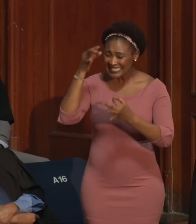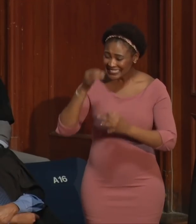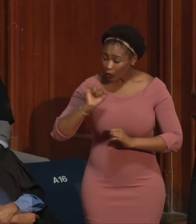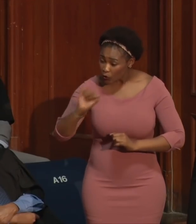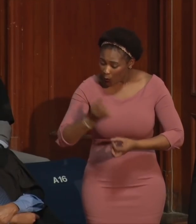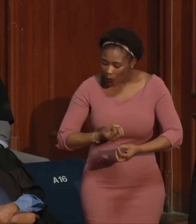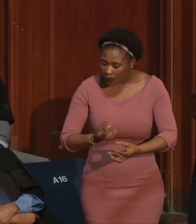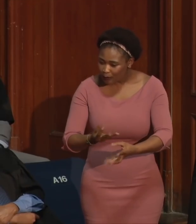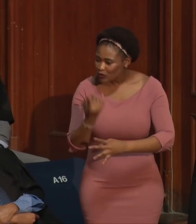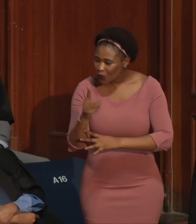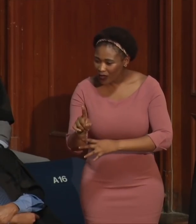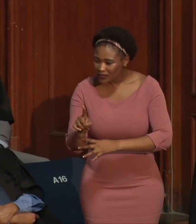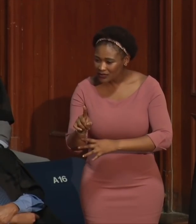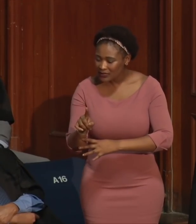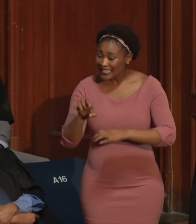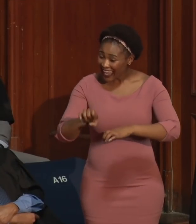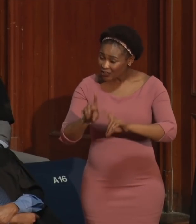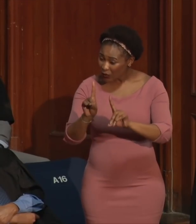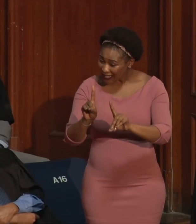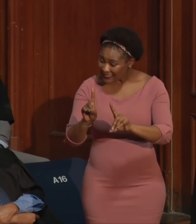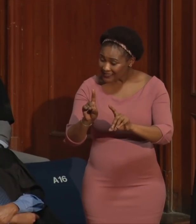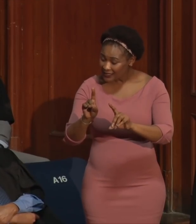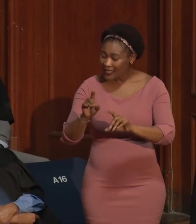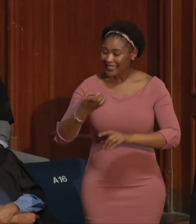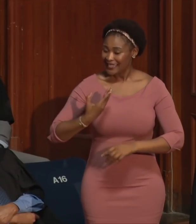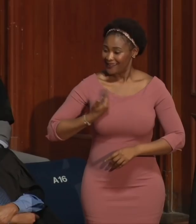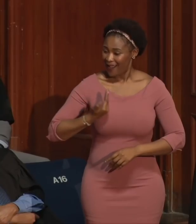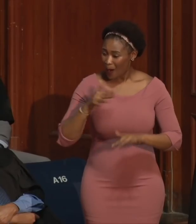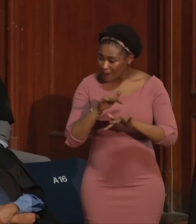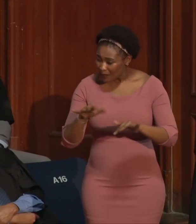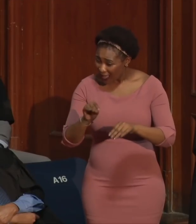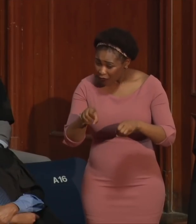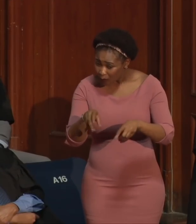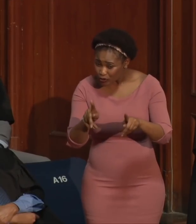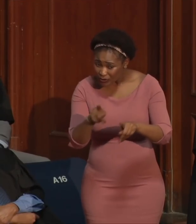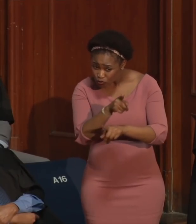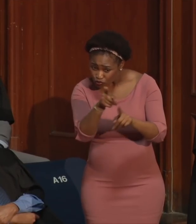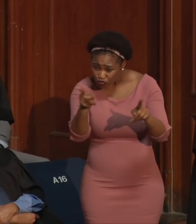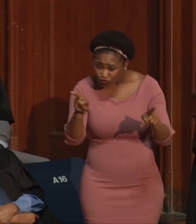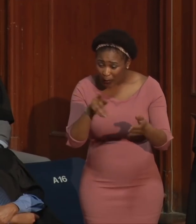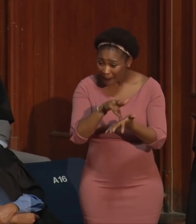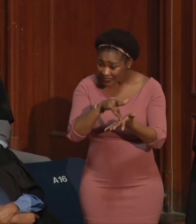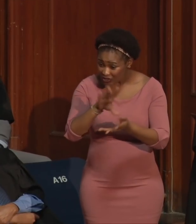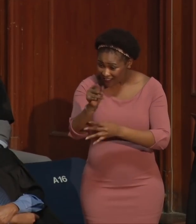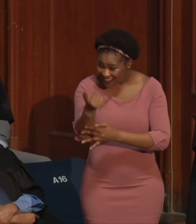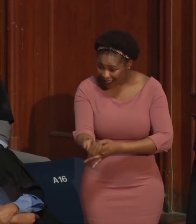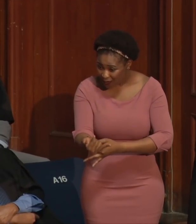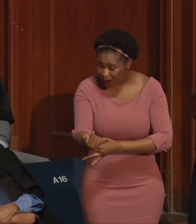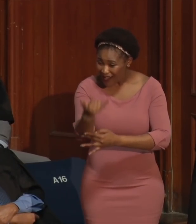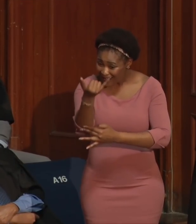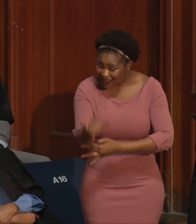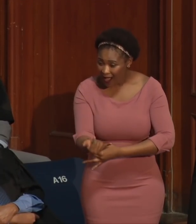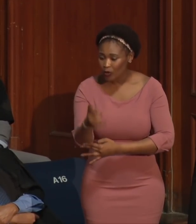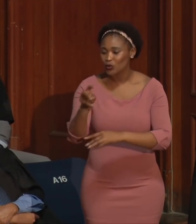be. As educated young people with opportunities, you are in that position now. Now you